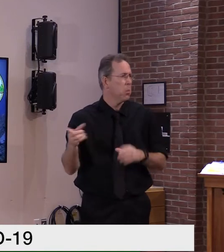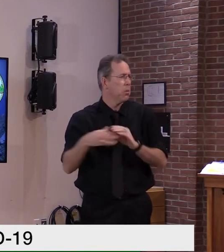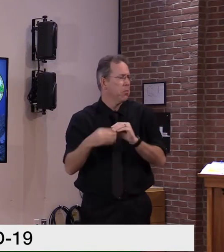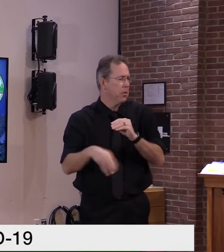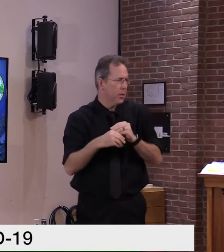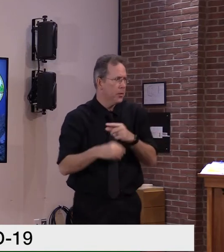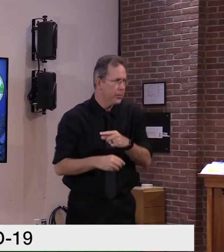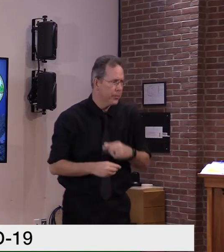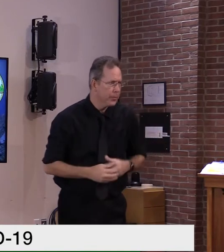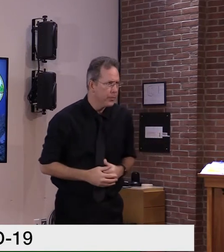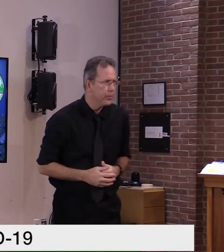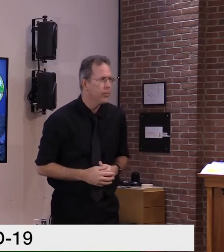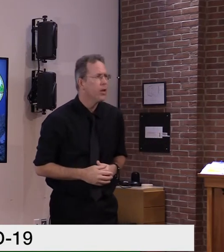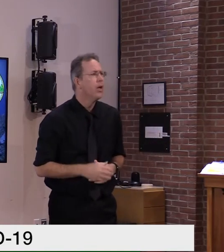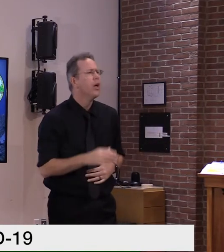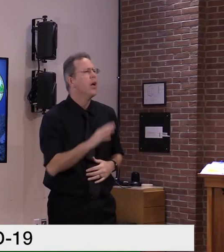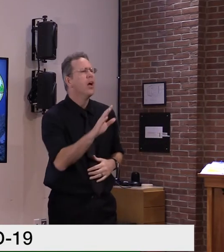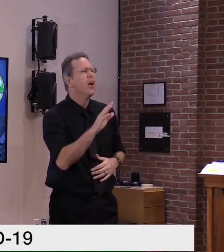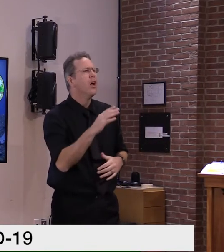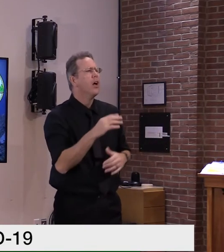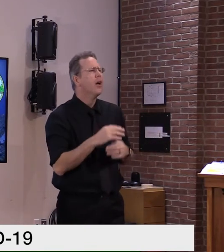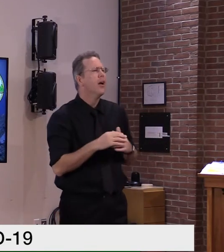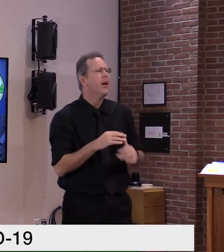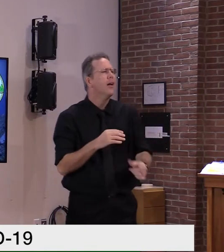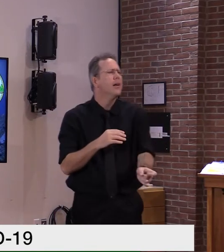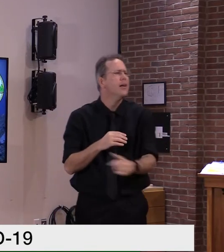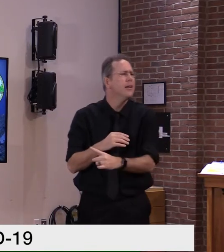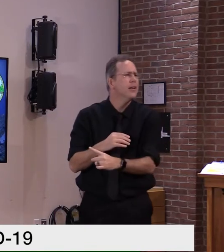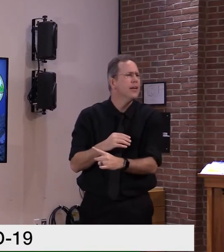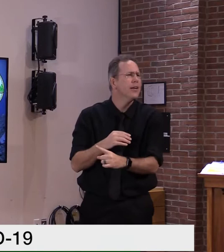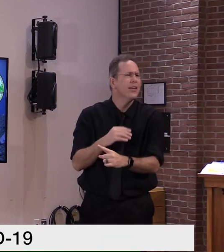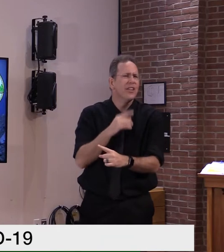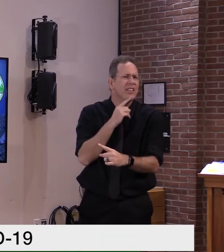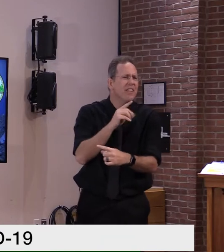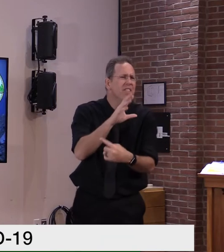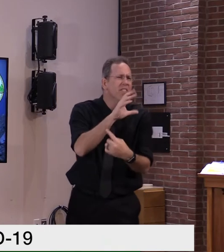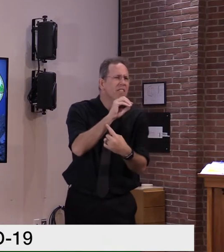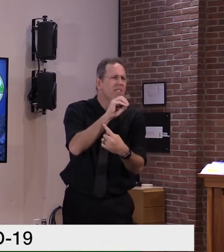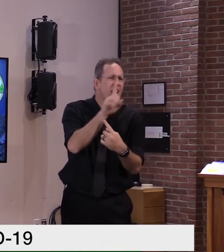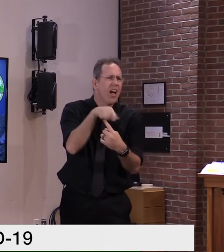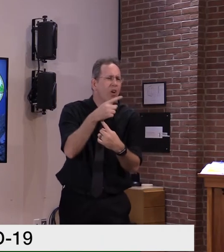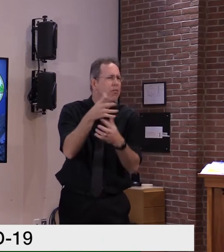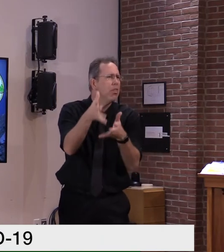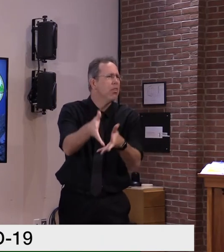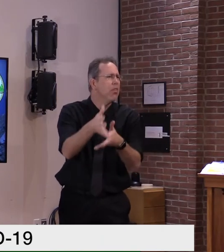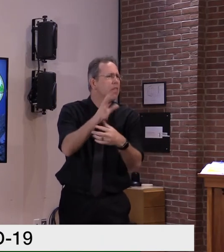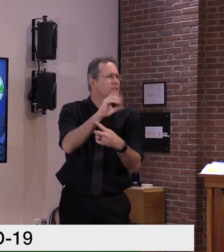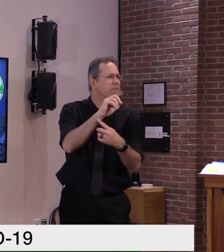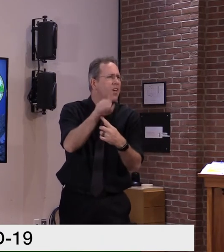hours was a big jump for that 72 hours delay.